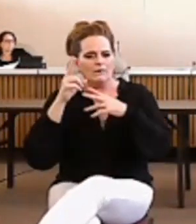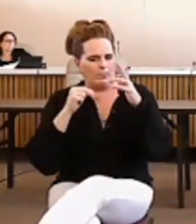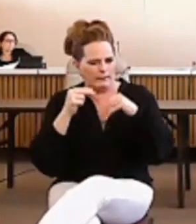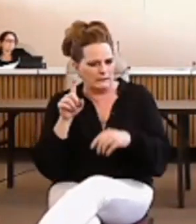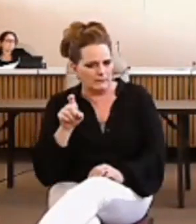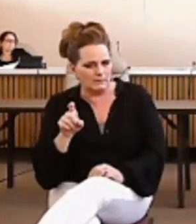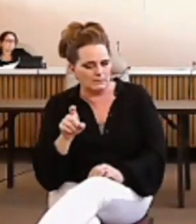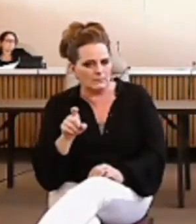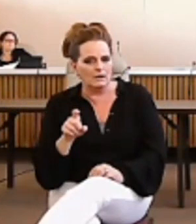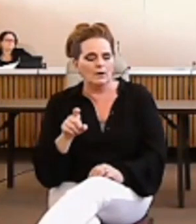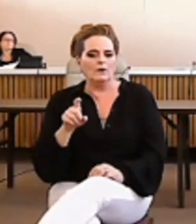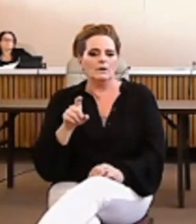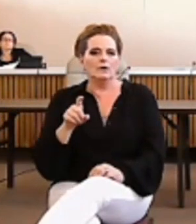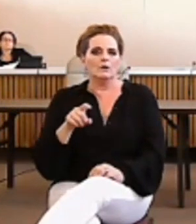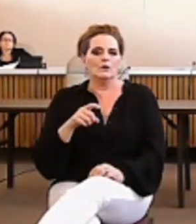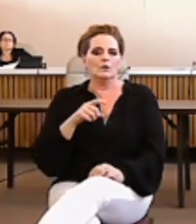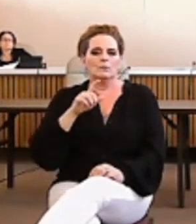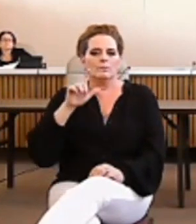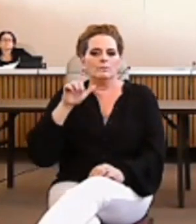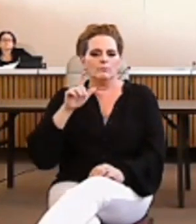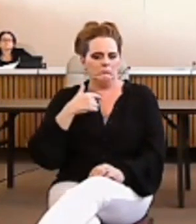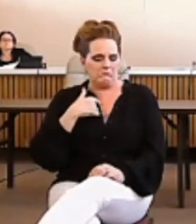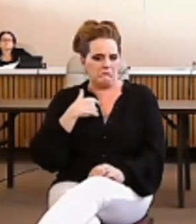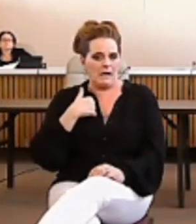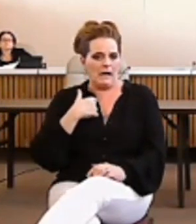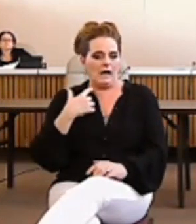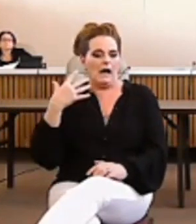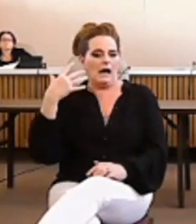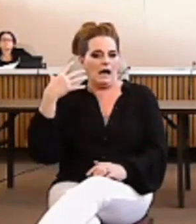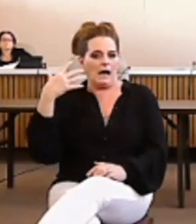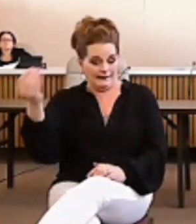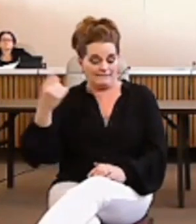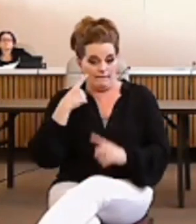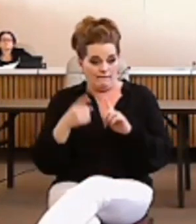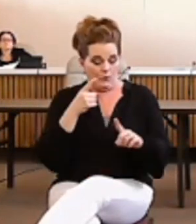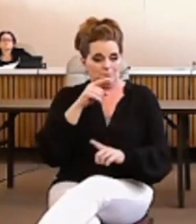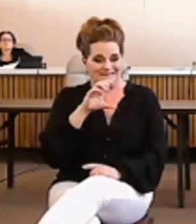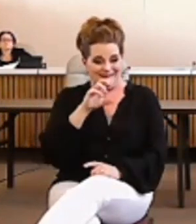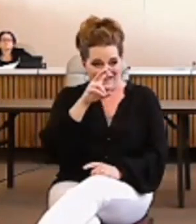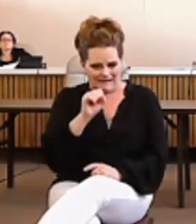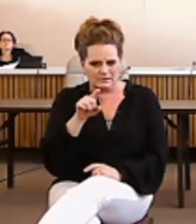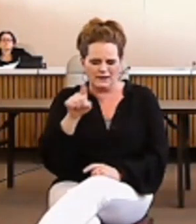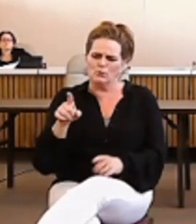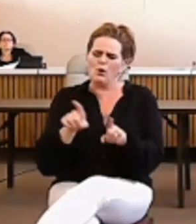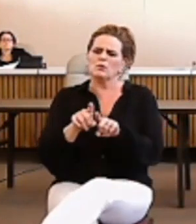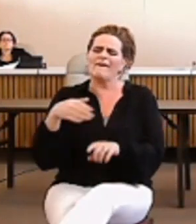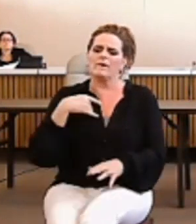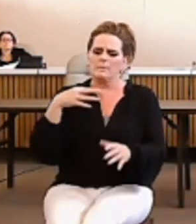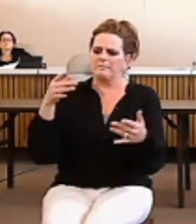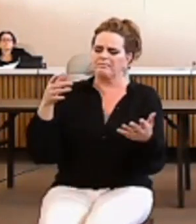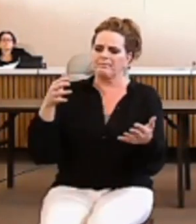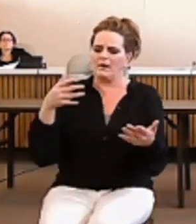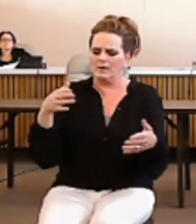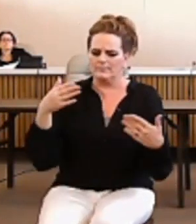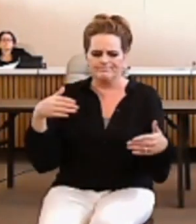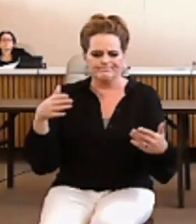You've got the light where I know I exit from CVS. And then you've also got the